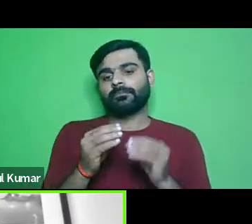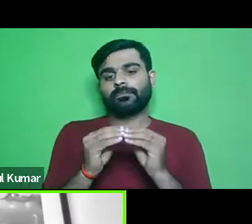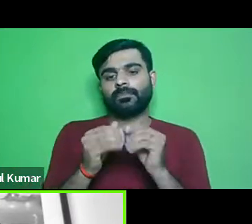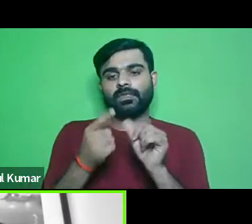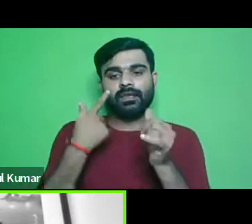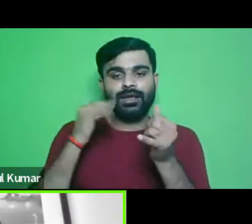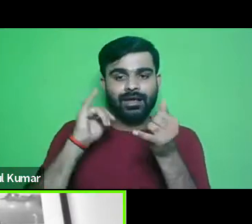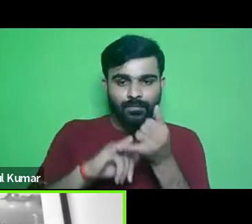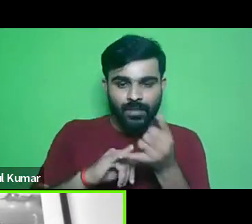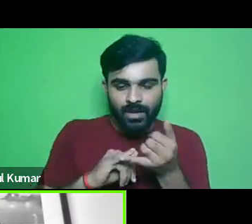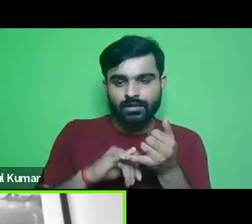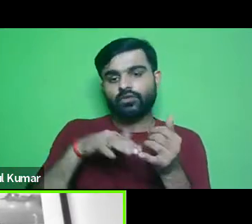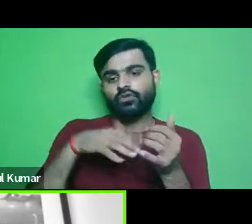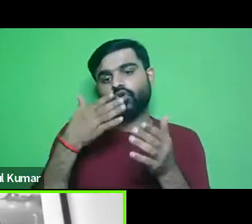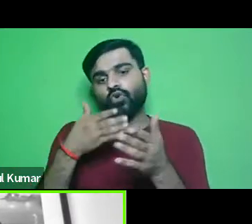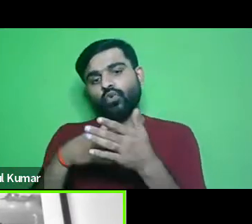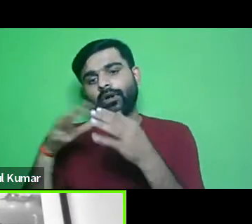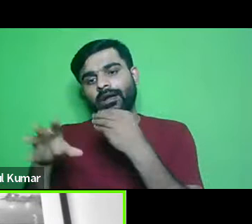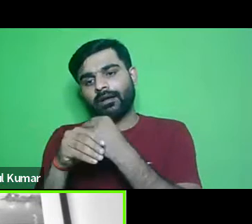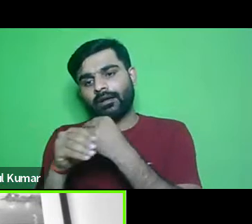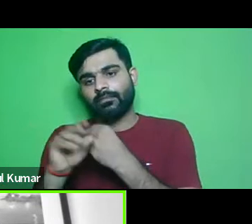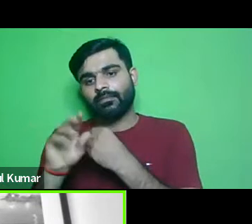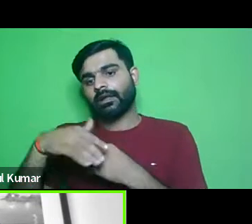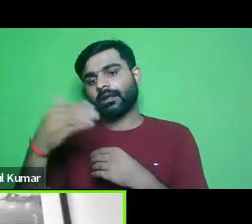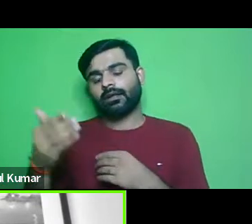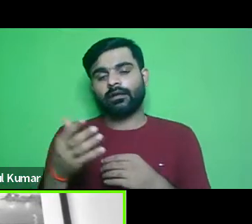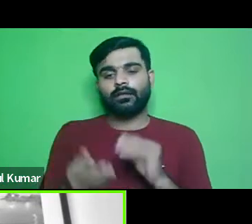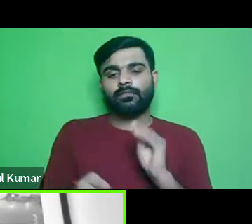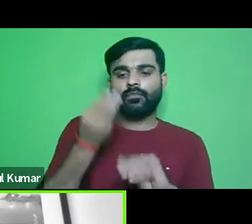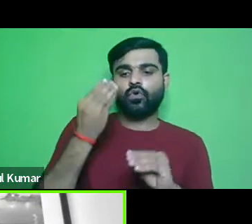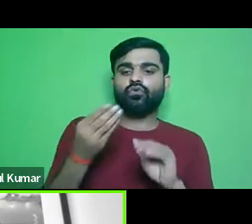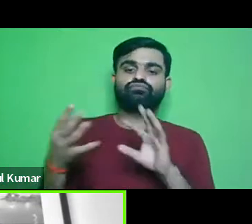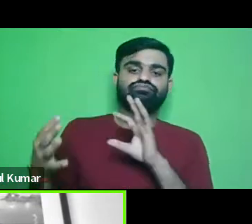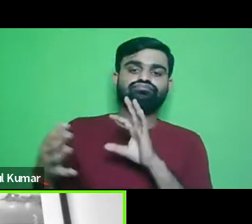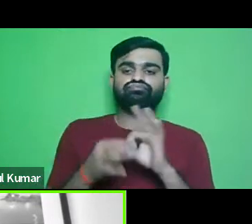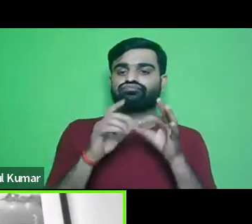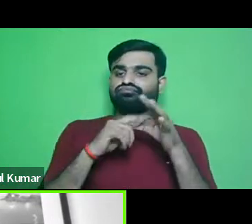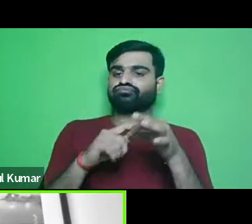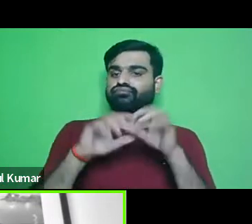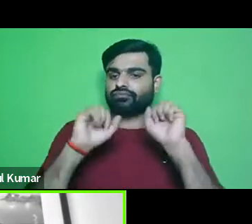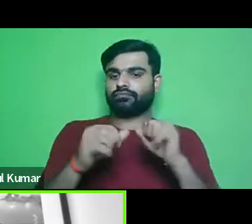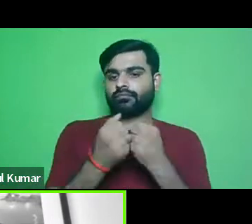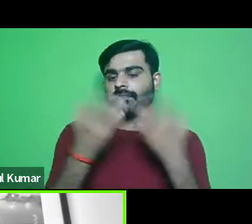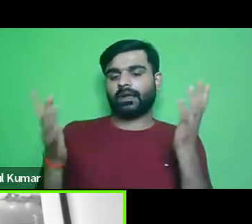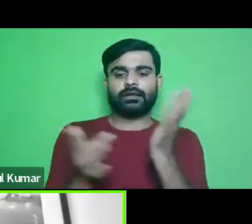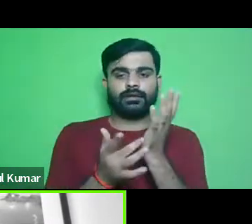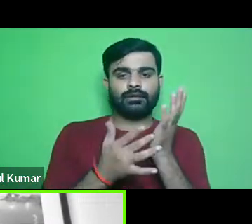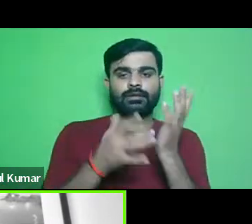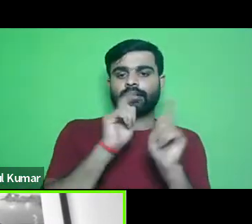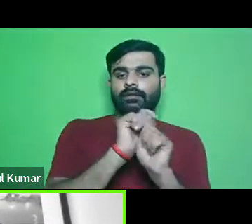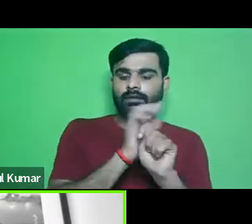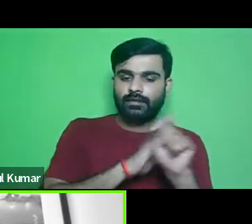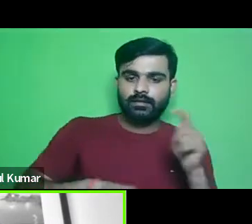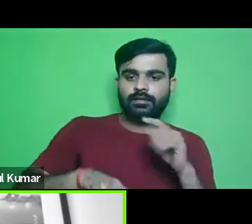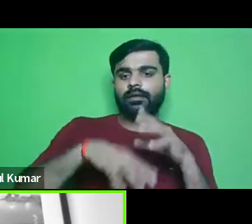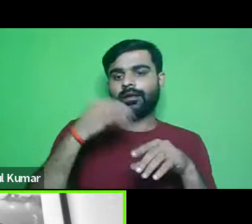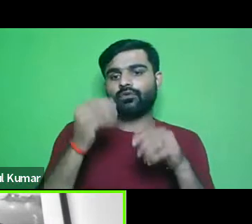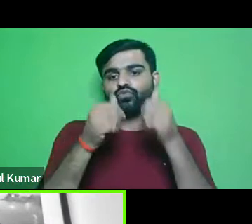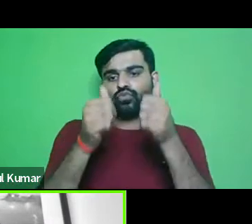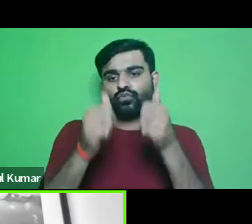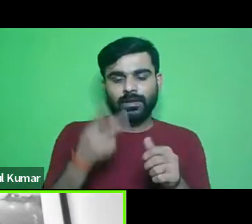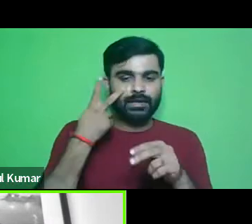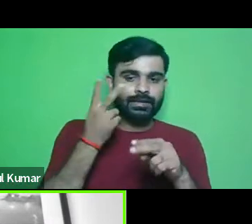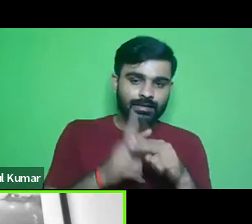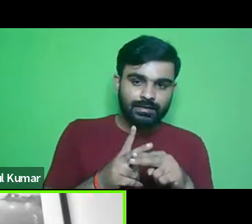bias or anti-bias work when it comes to AI is that it's mostly a process-driven question. Of course, there are technical questions and there are certain outcomes that you need to prevent,